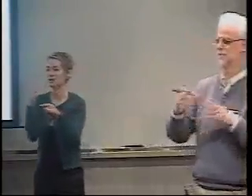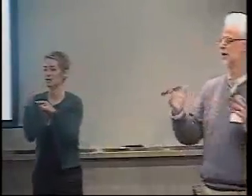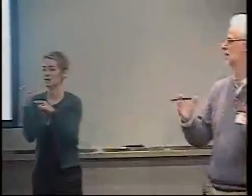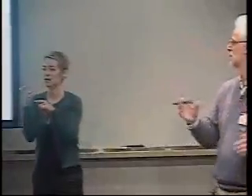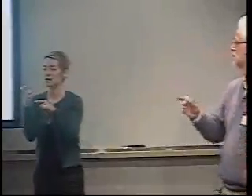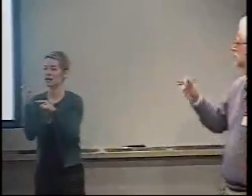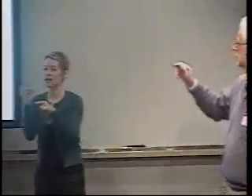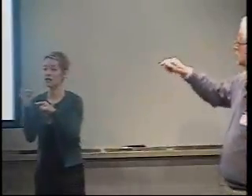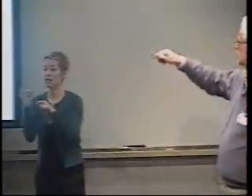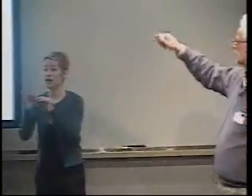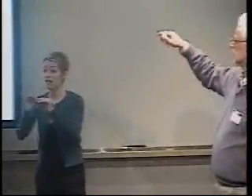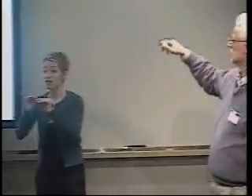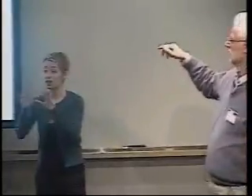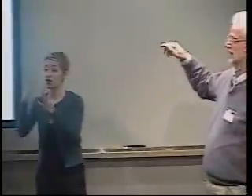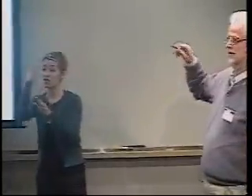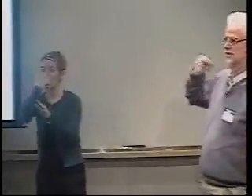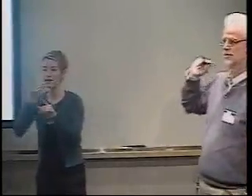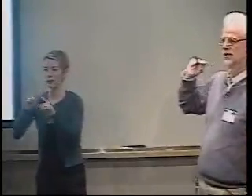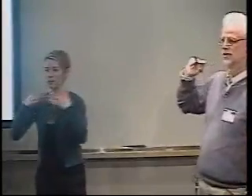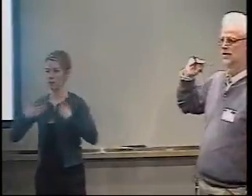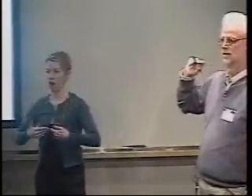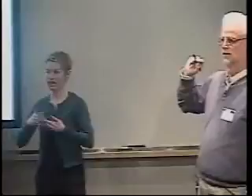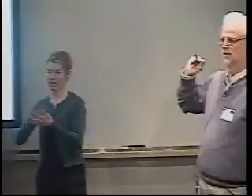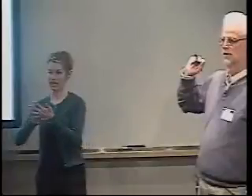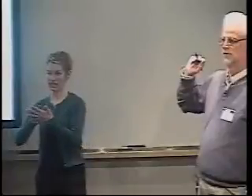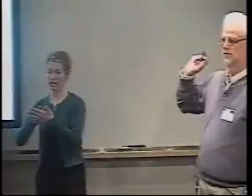be some fall-off. So you should expect a curve like this,